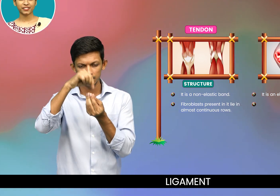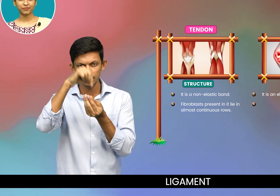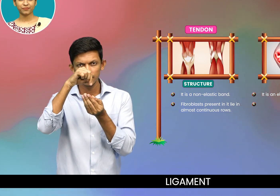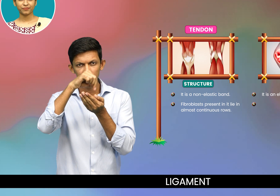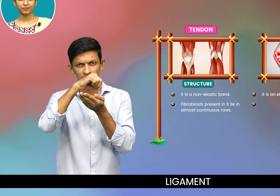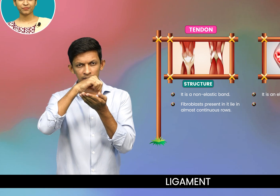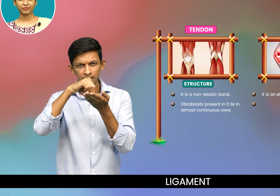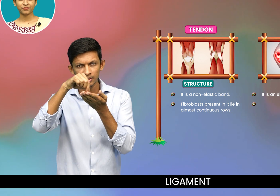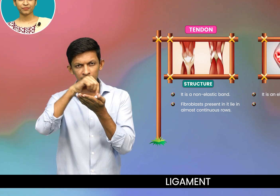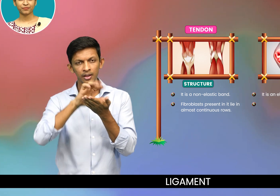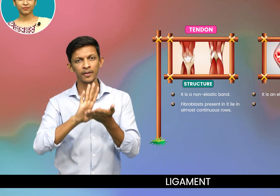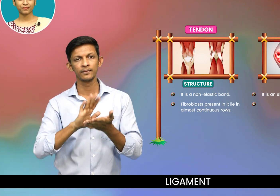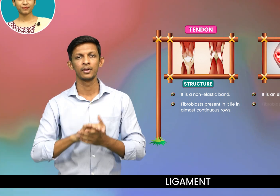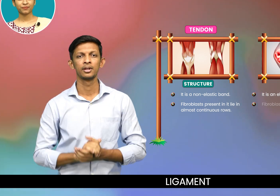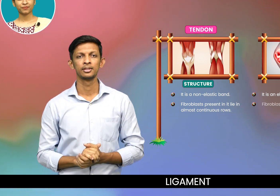Ligament.